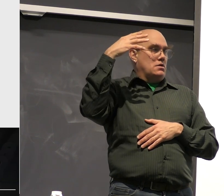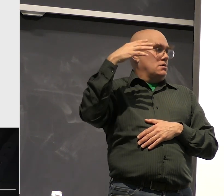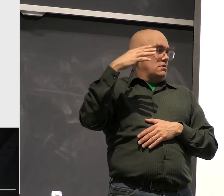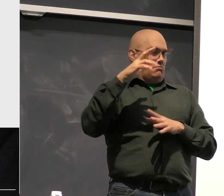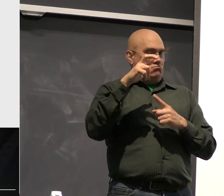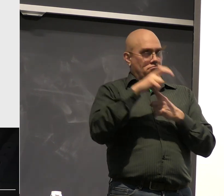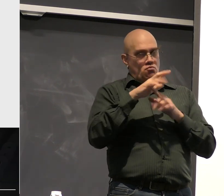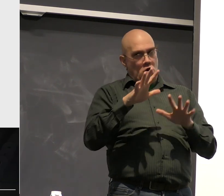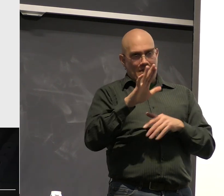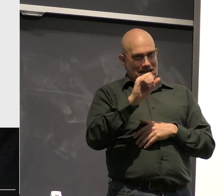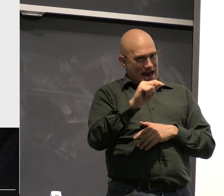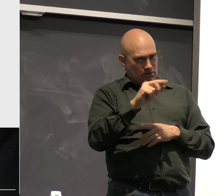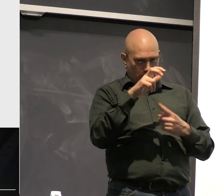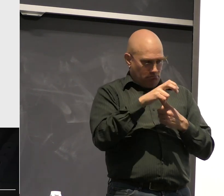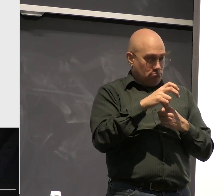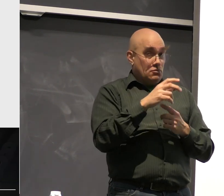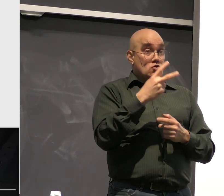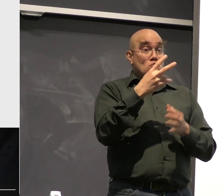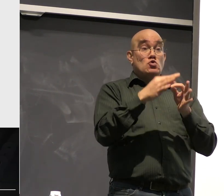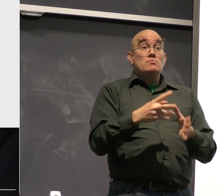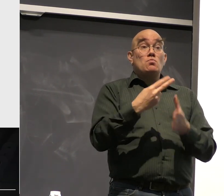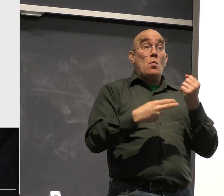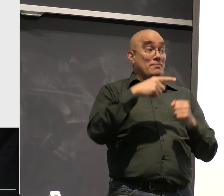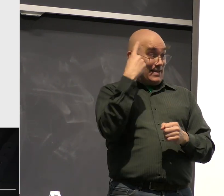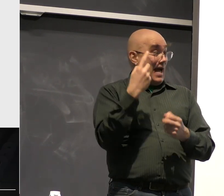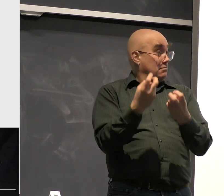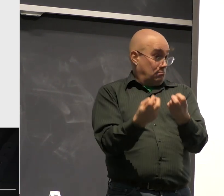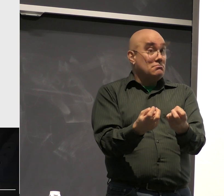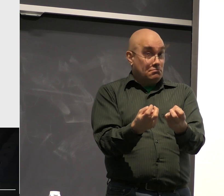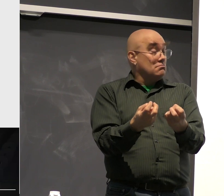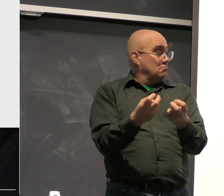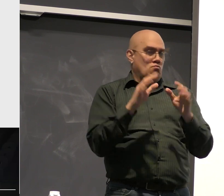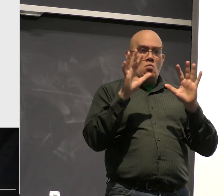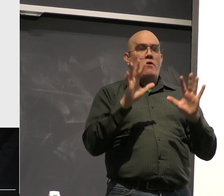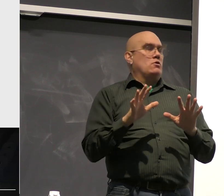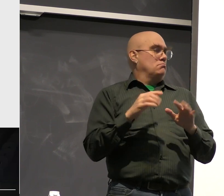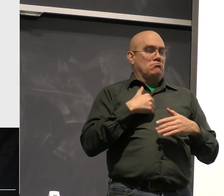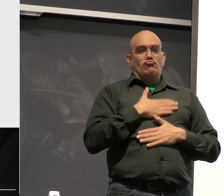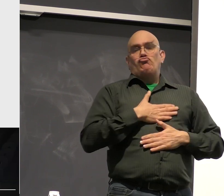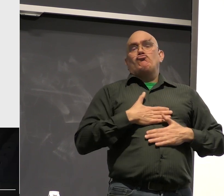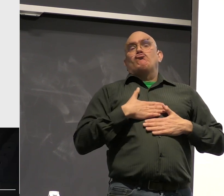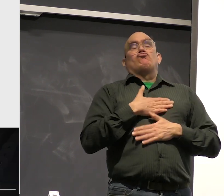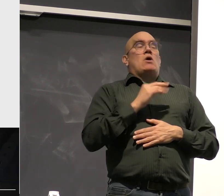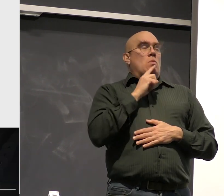Sun. A fantastic cast, a beautiful show, and the two interpreters were both Black. They did a wonderful job. I enjoyed the